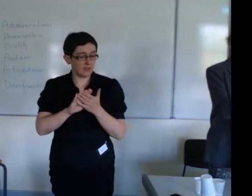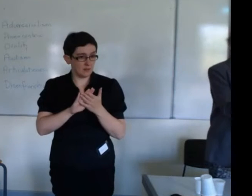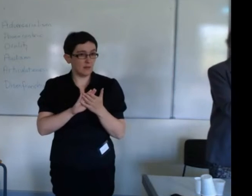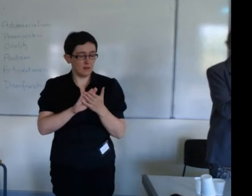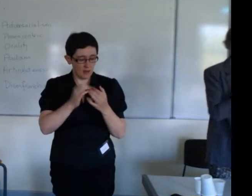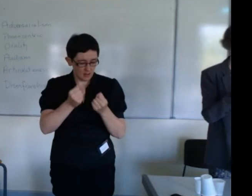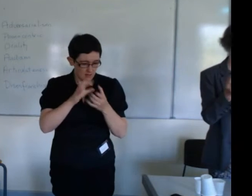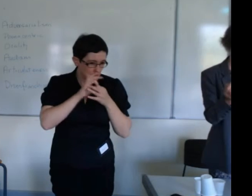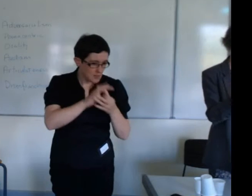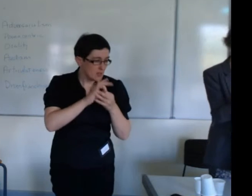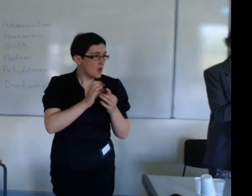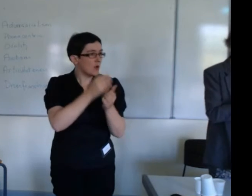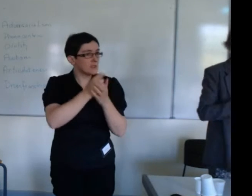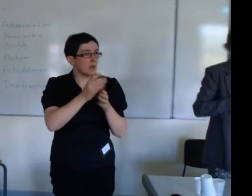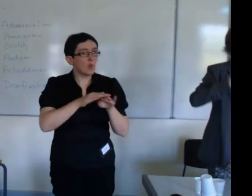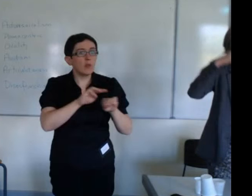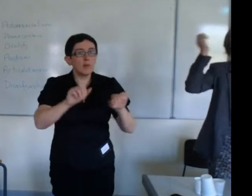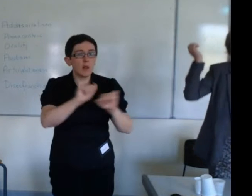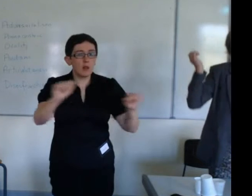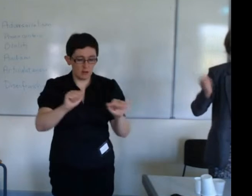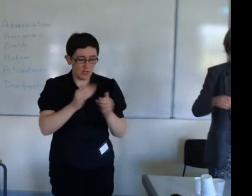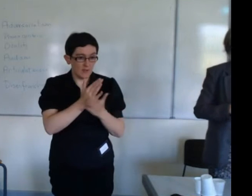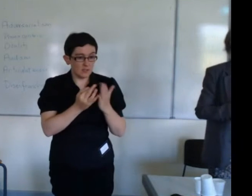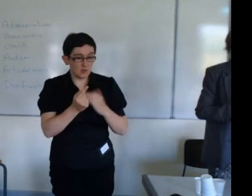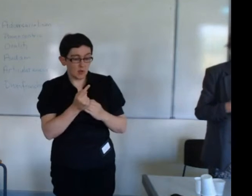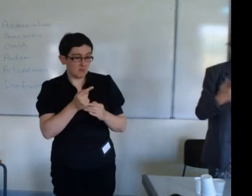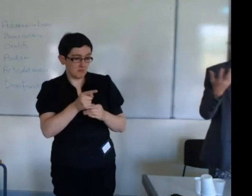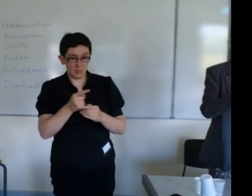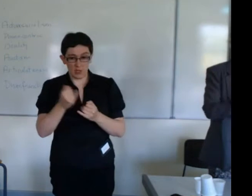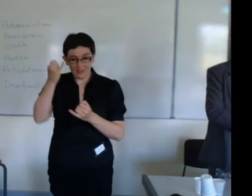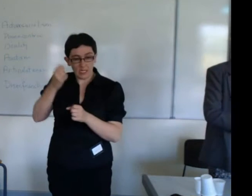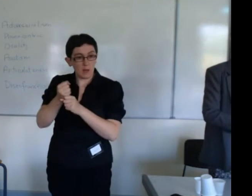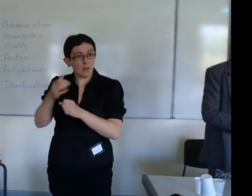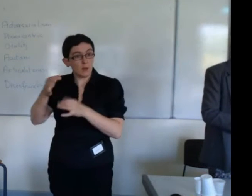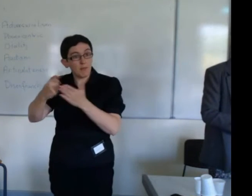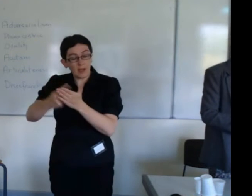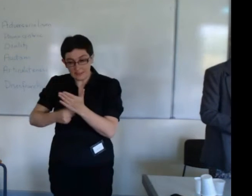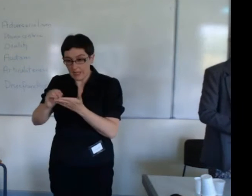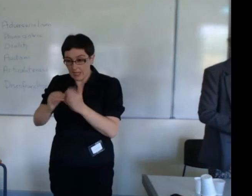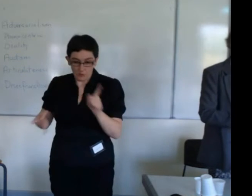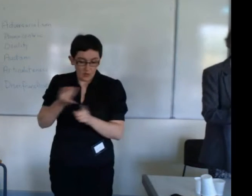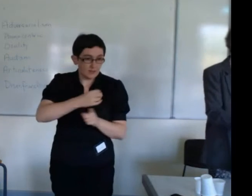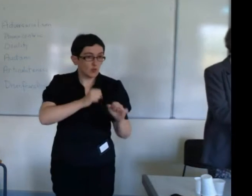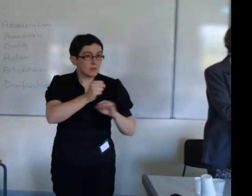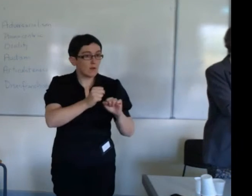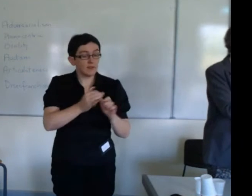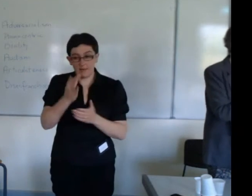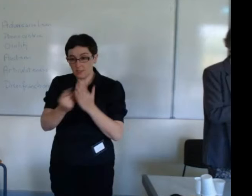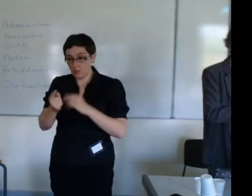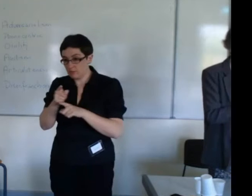connection all of the time. So if somebody comes up with an idea in policy, they have to go and talk to services. If something is coming up in services, they